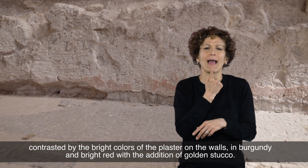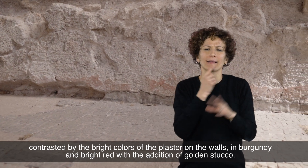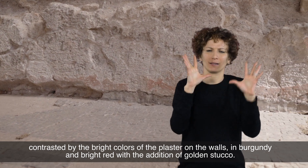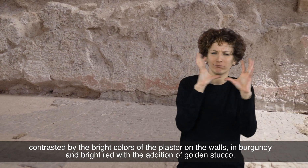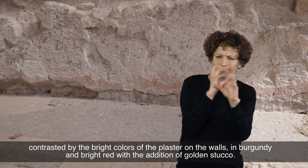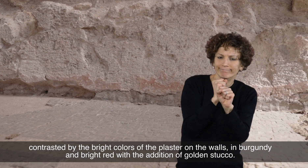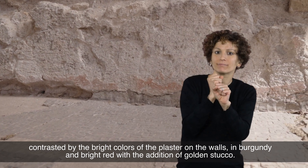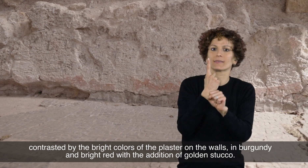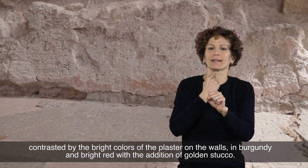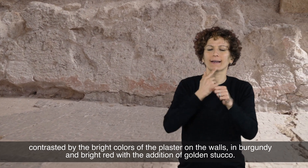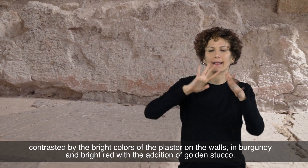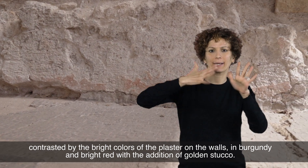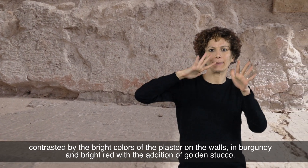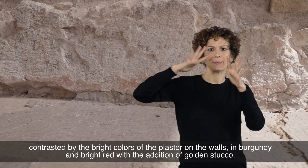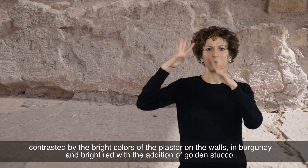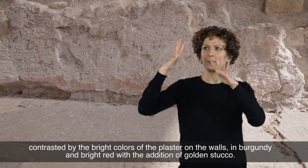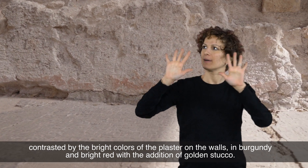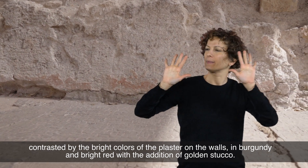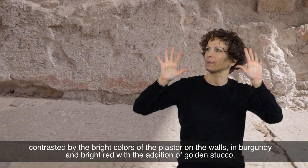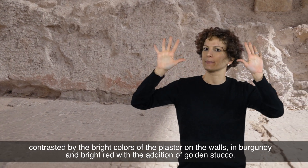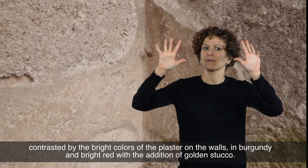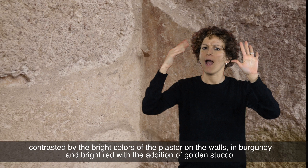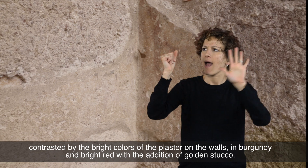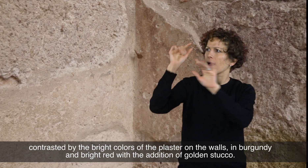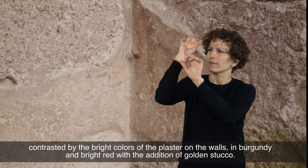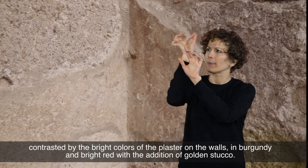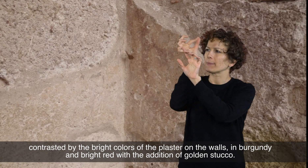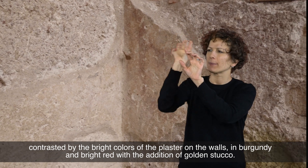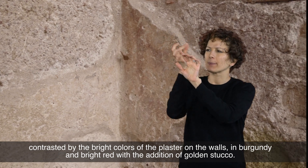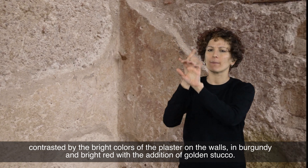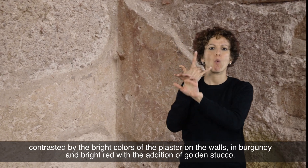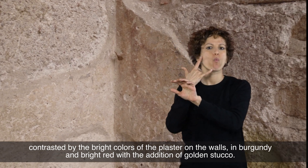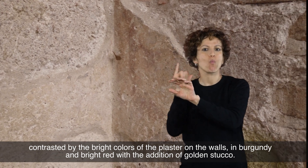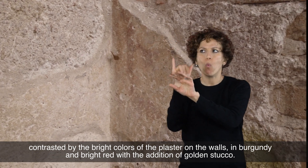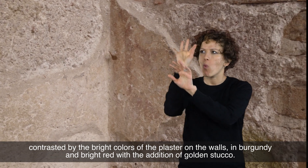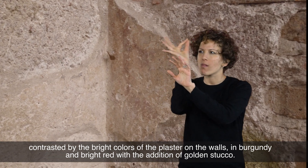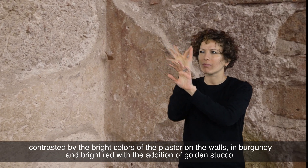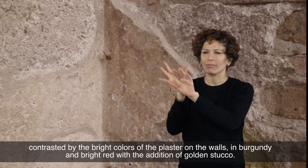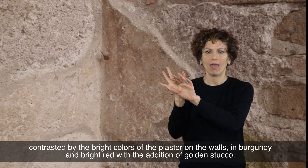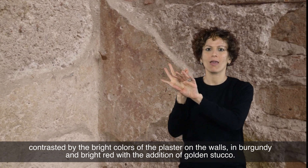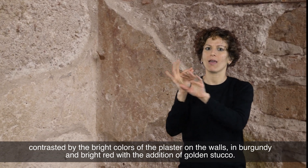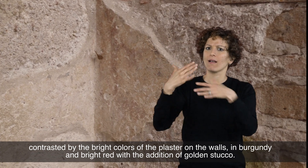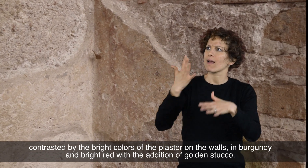of the plasters on the wall, in burgundy and bright red, with the addition of golden